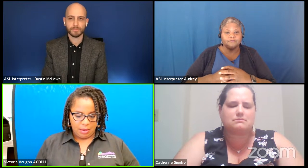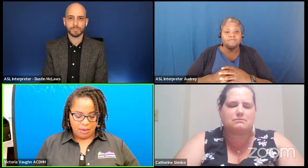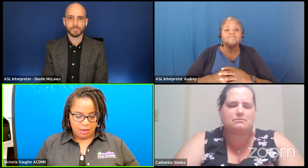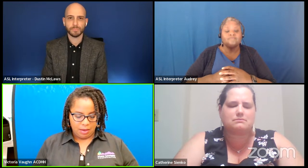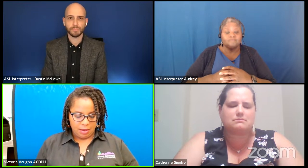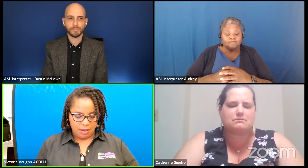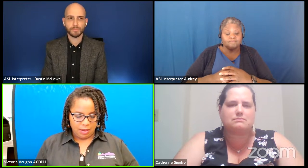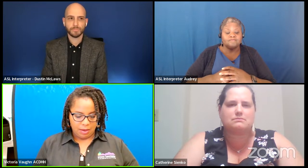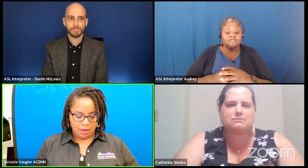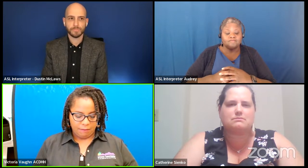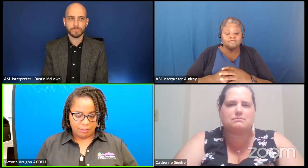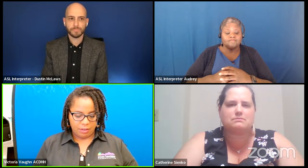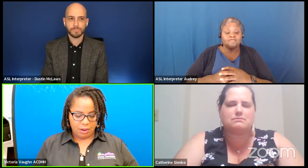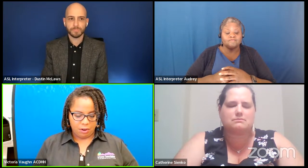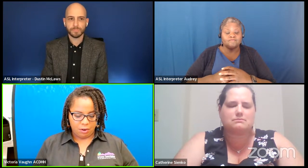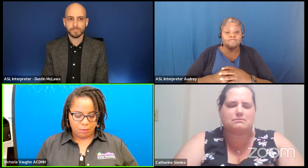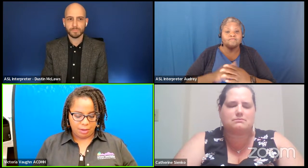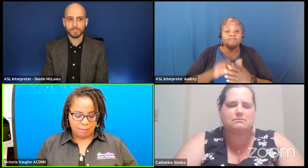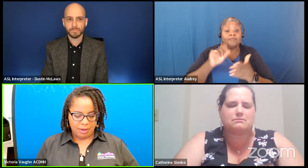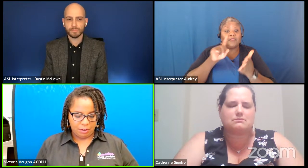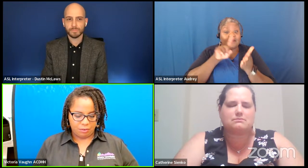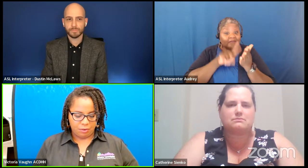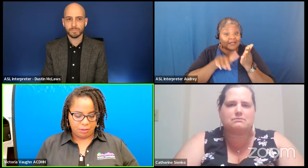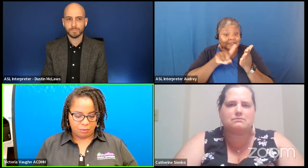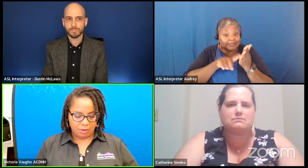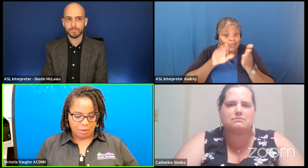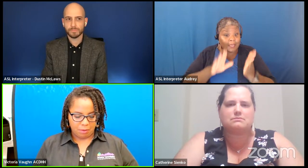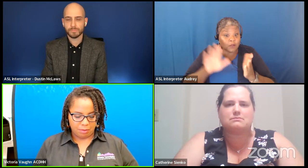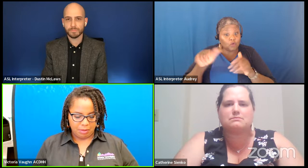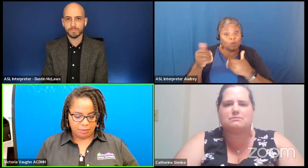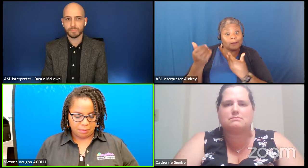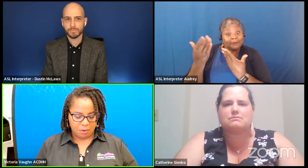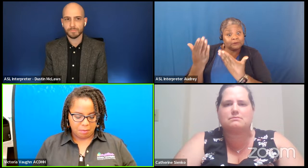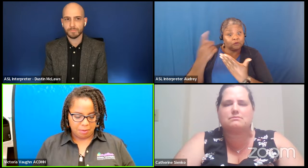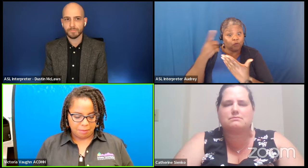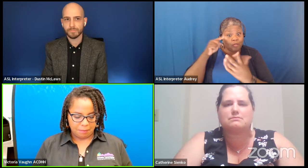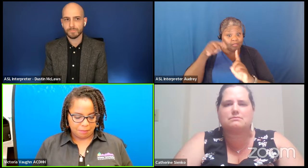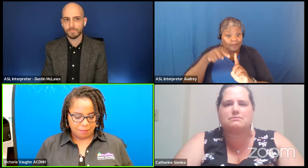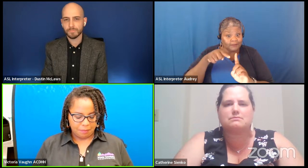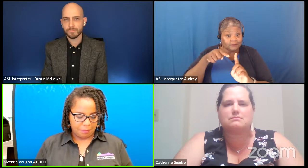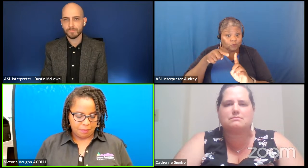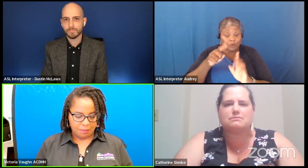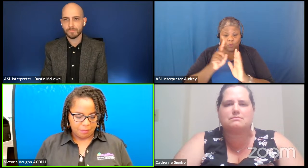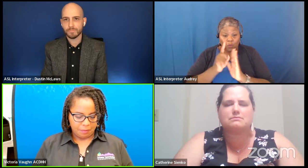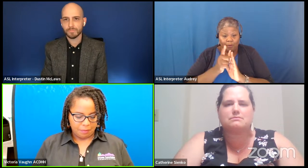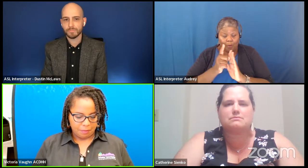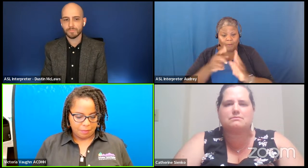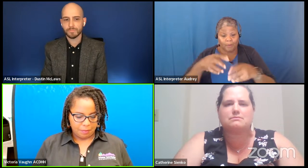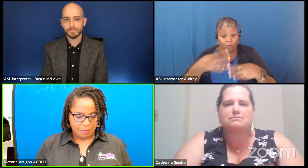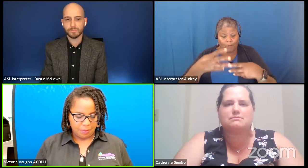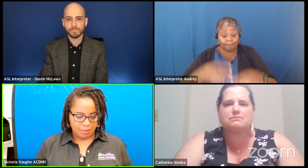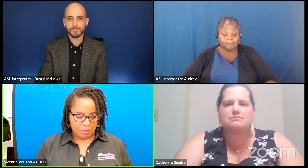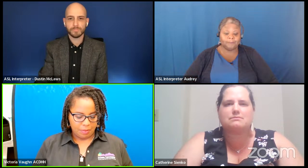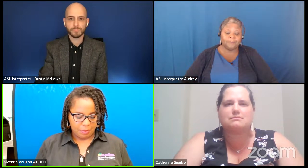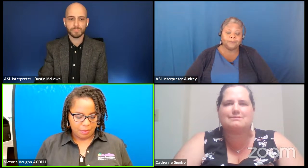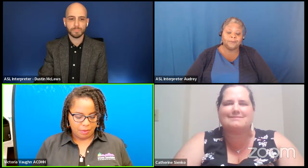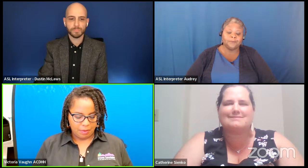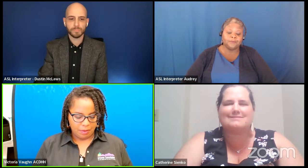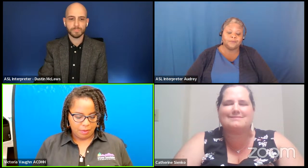And the investigator recommendation for this one, bear with me a moment.